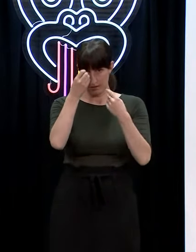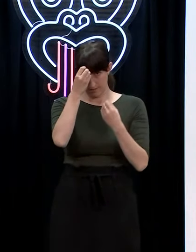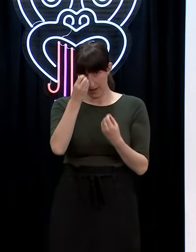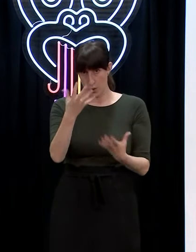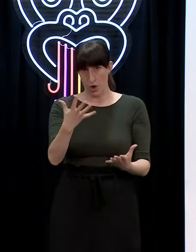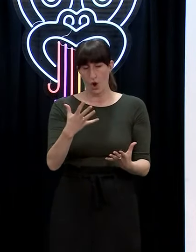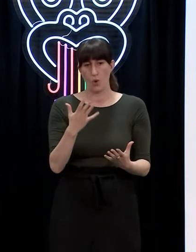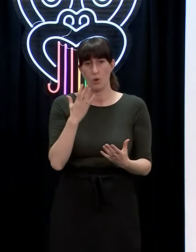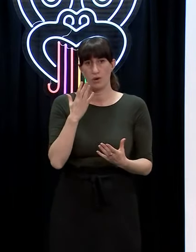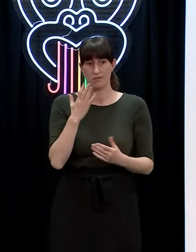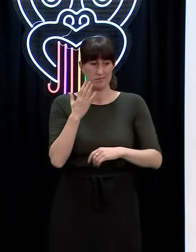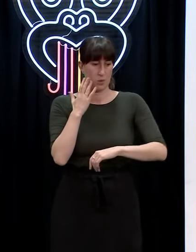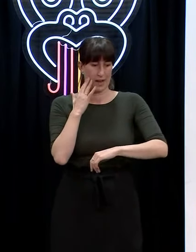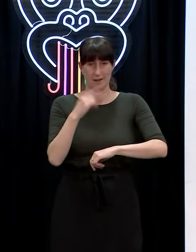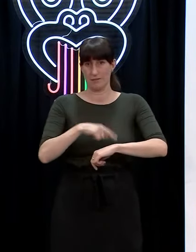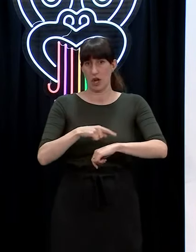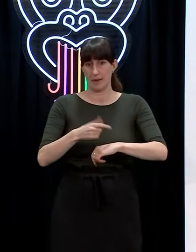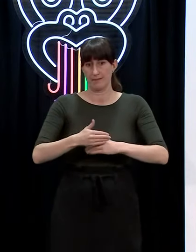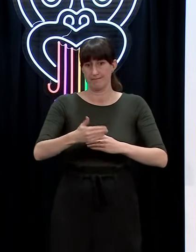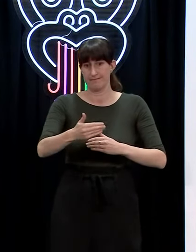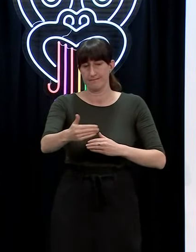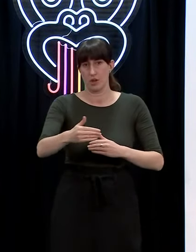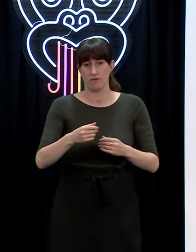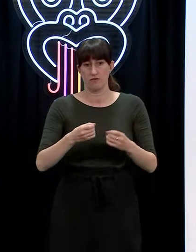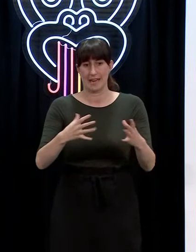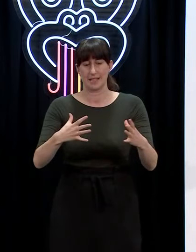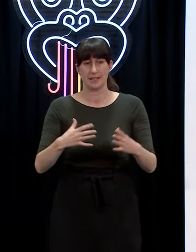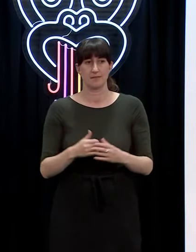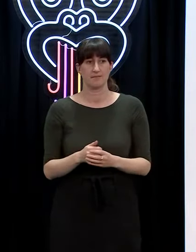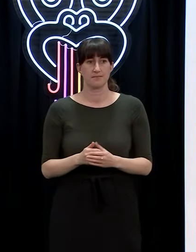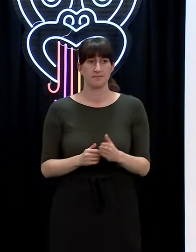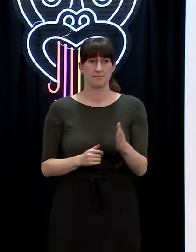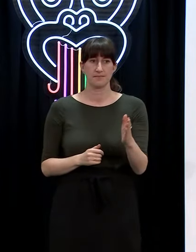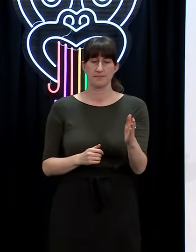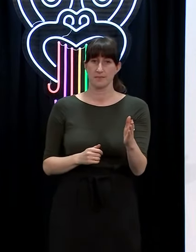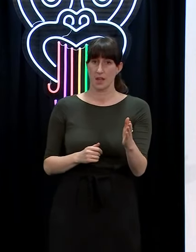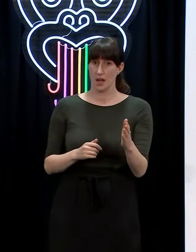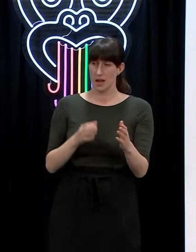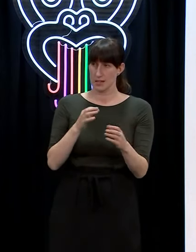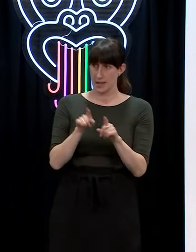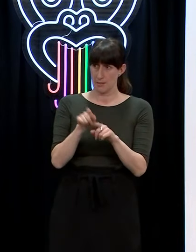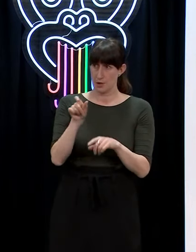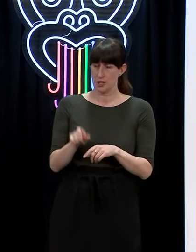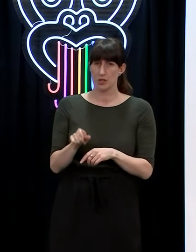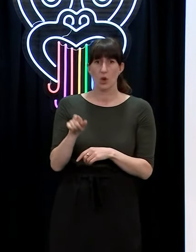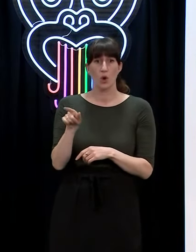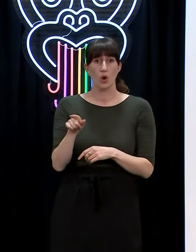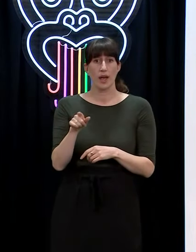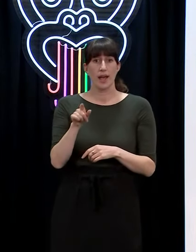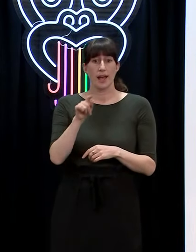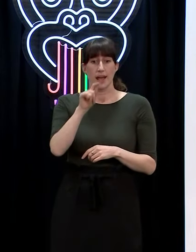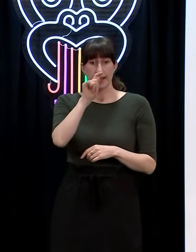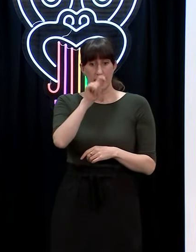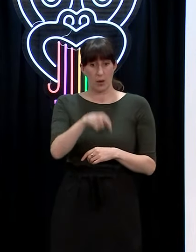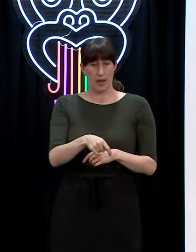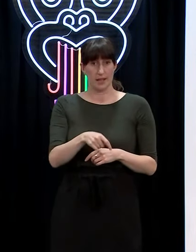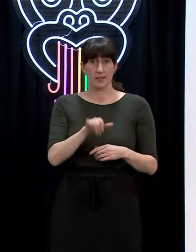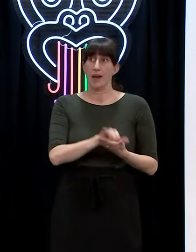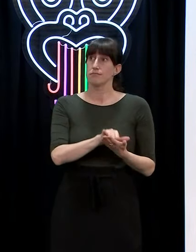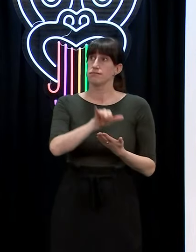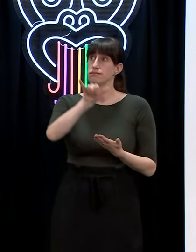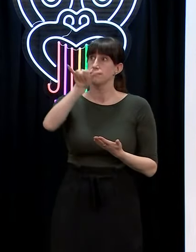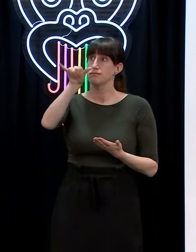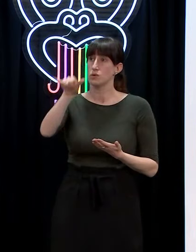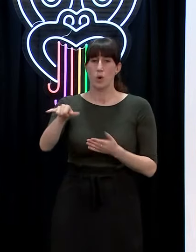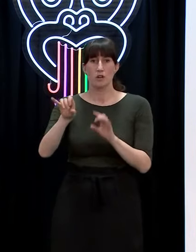them again. For Kiwis stuck in Australia, they went there because your government said it was safe. Is it fair that